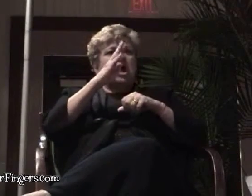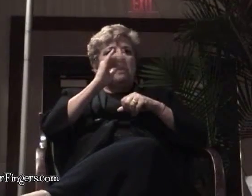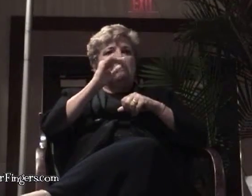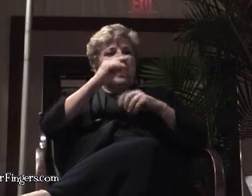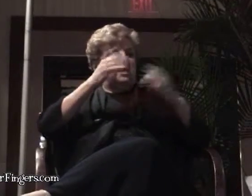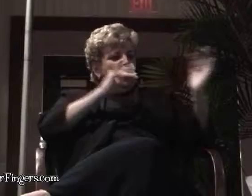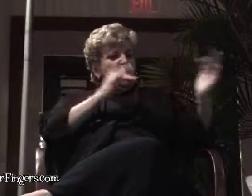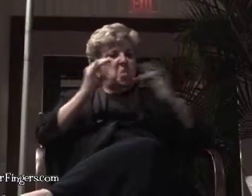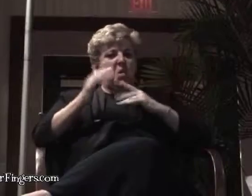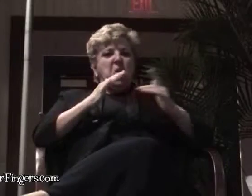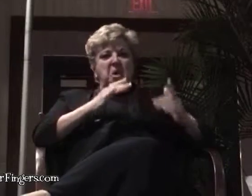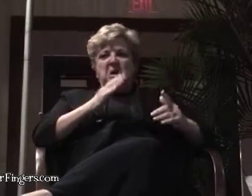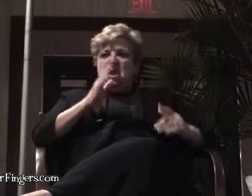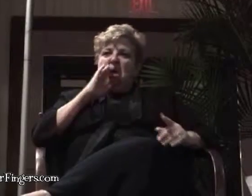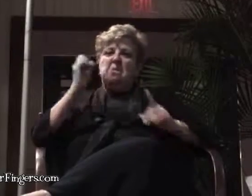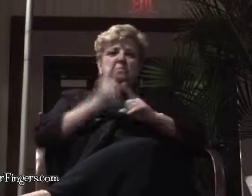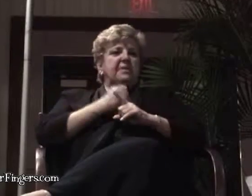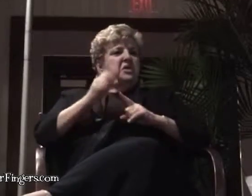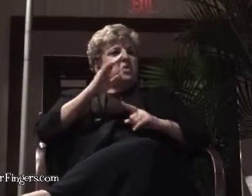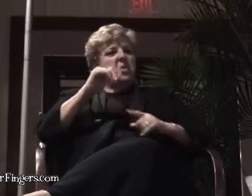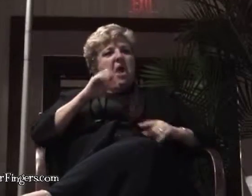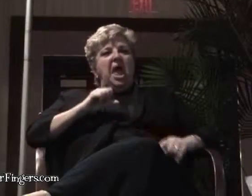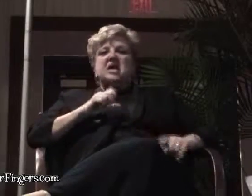big dogs and guns. I ain't afraid of nothing.